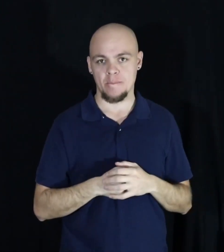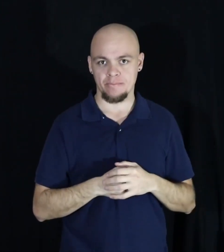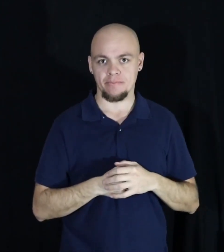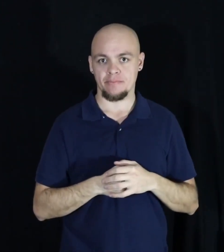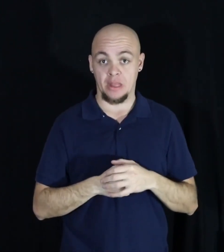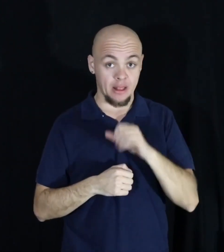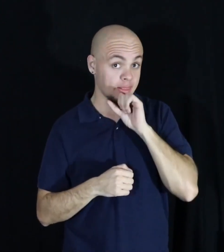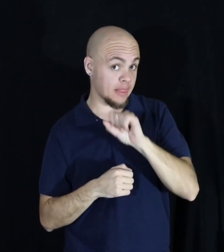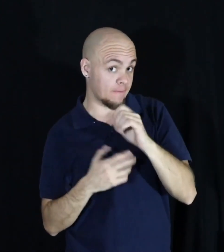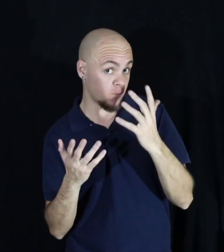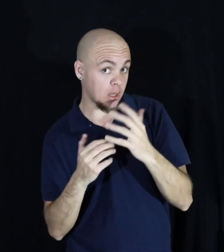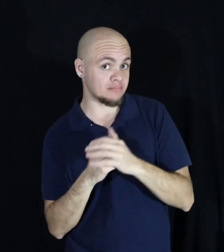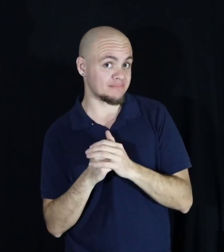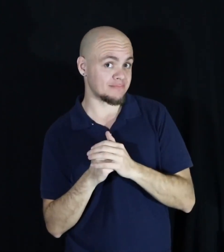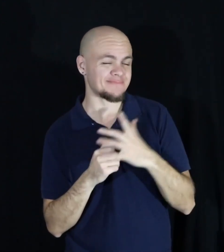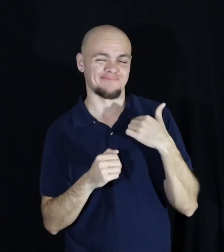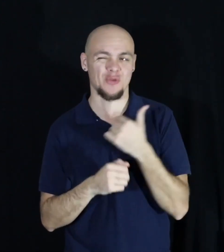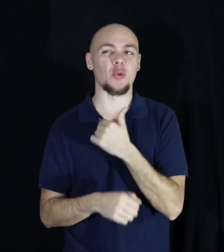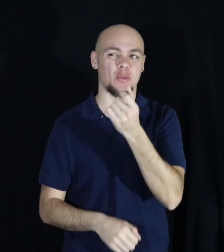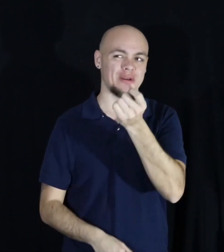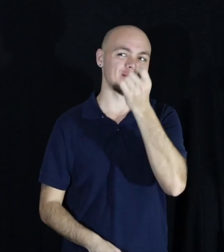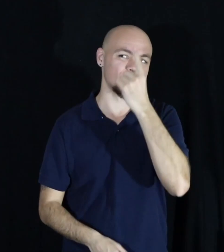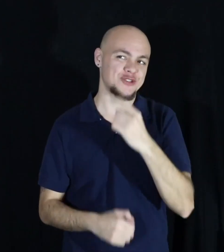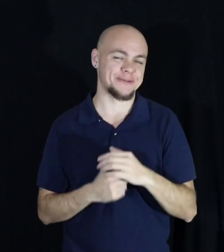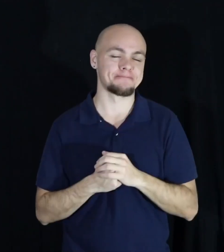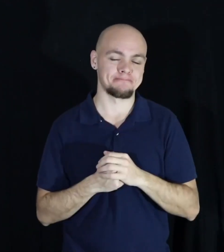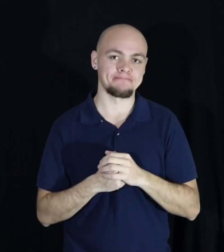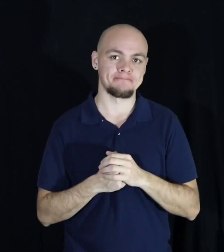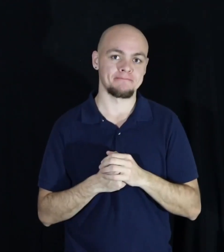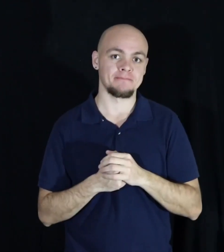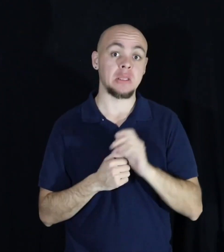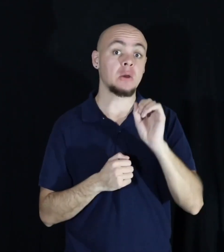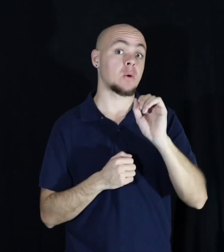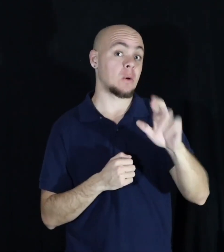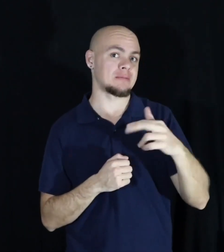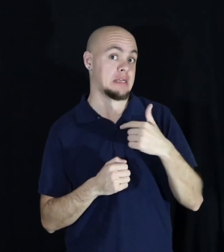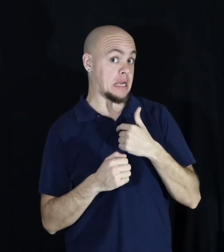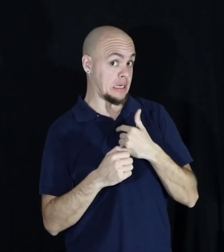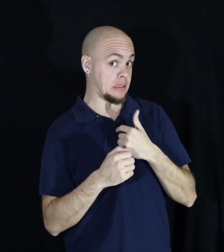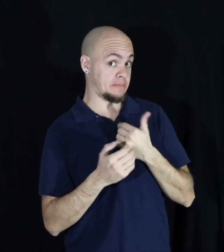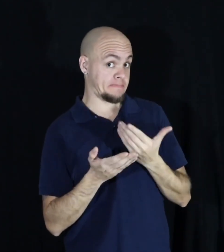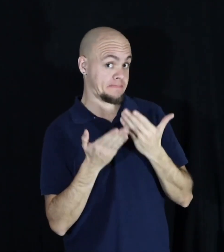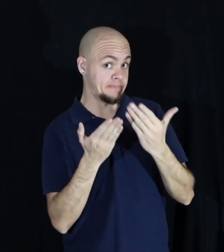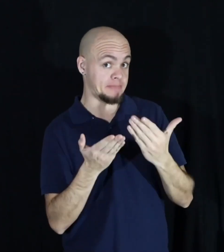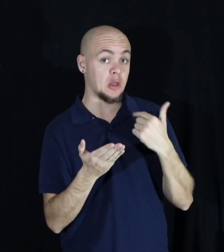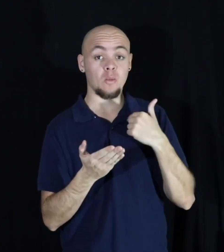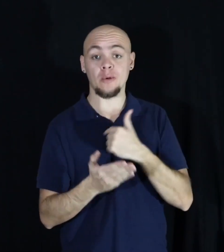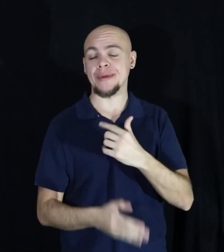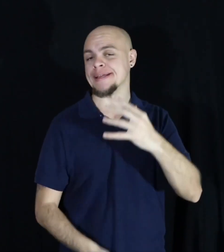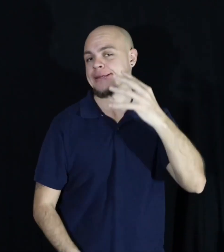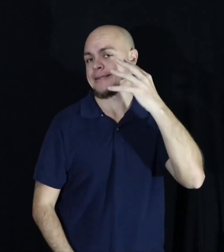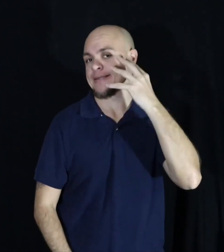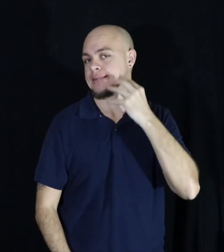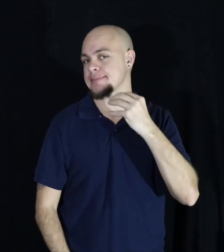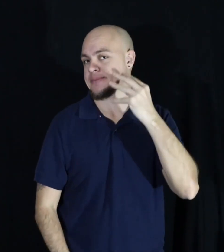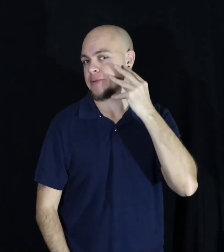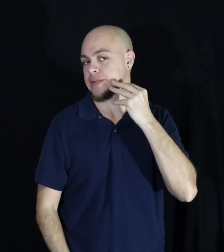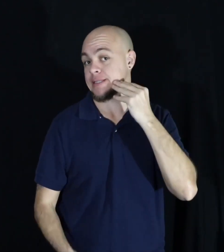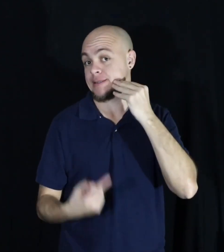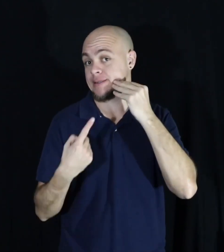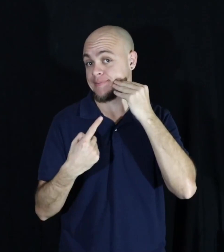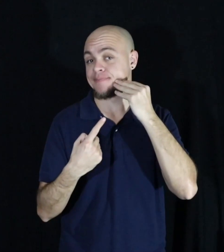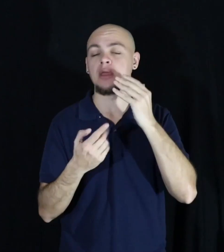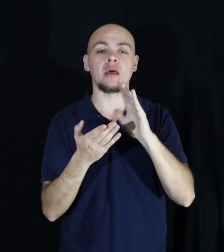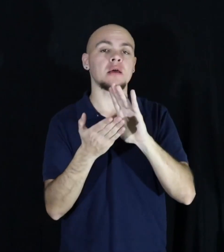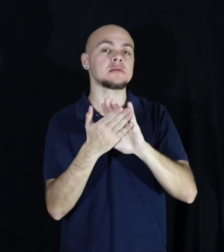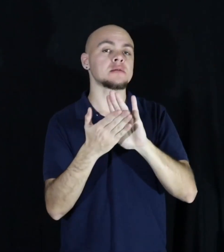love only what we understand. Or, I would argue, what we have experienced. Scholars